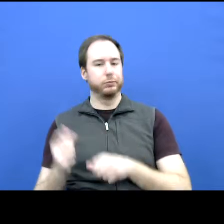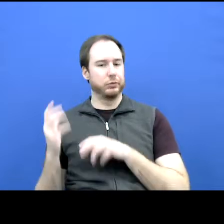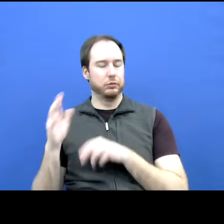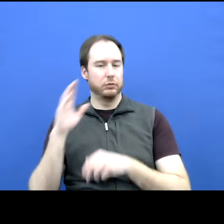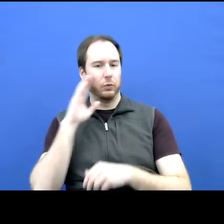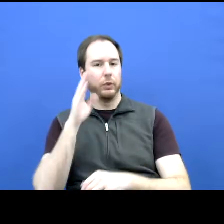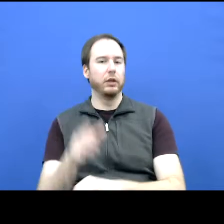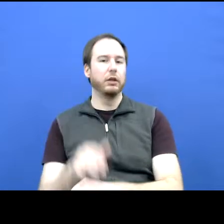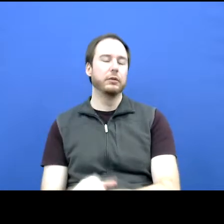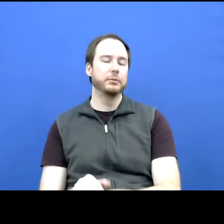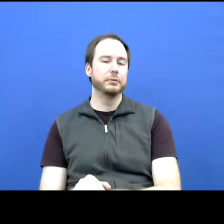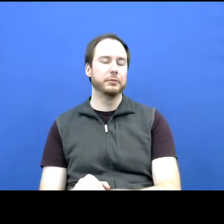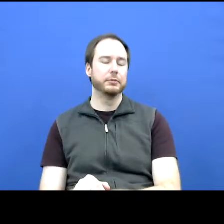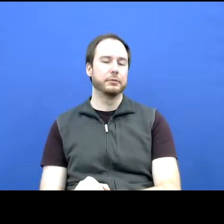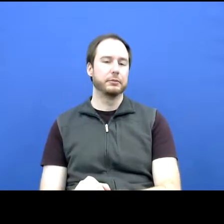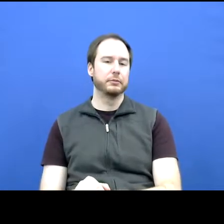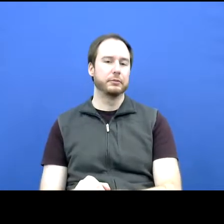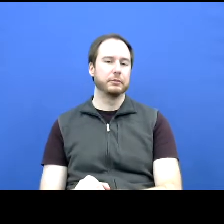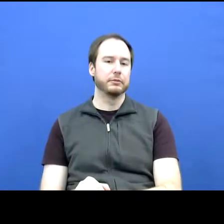So,